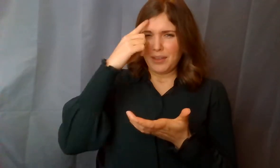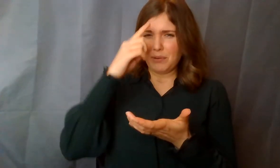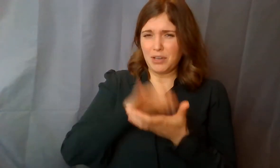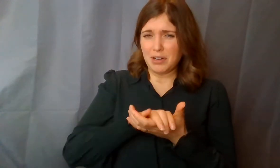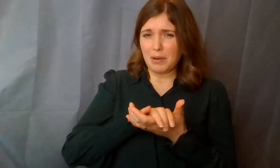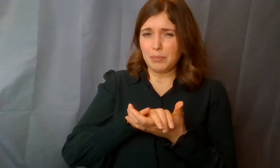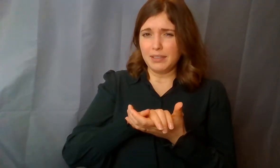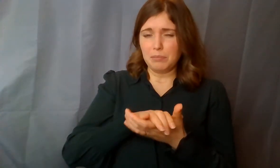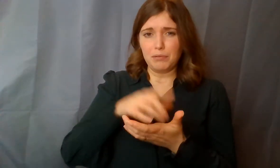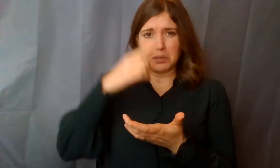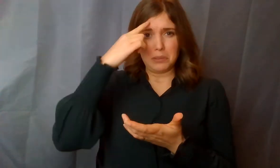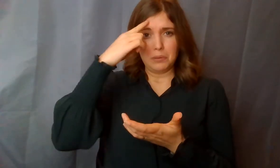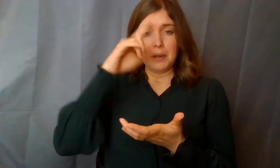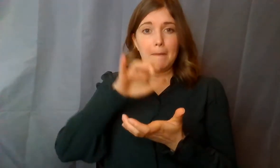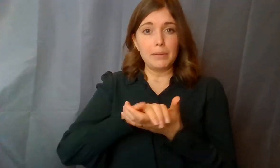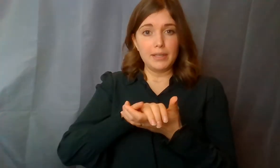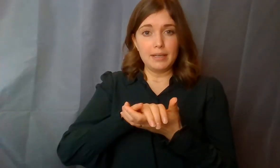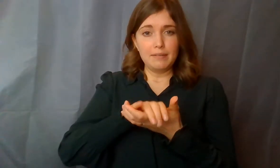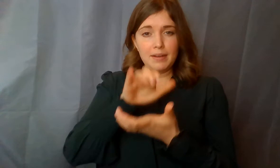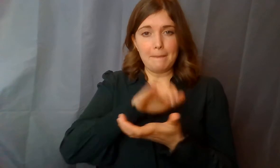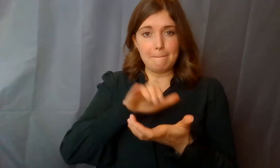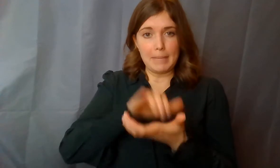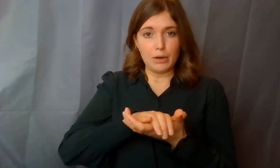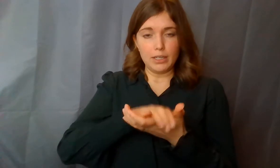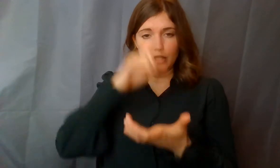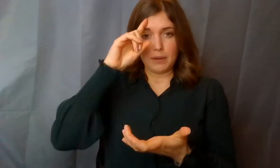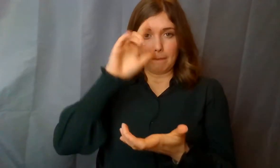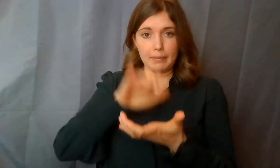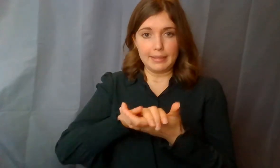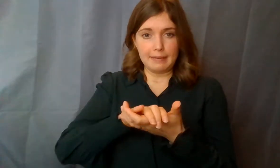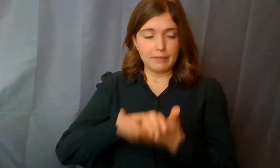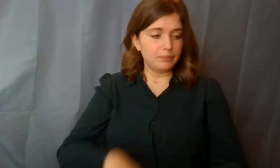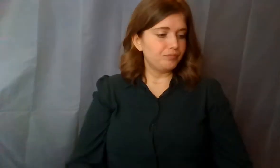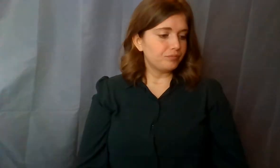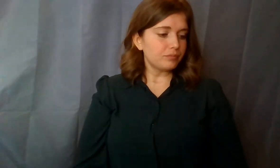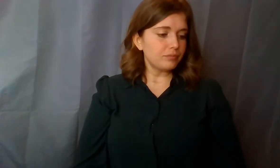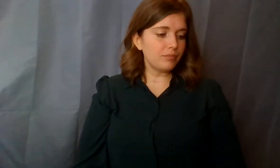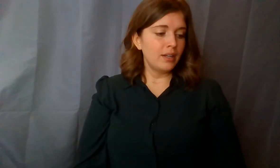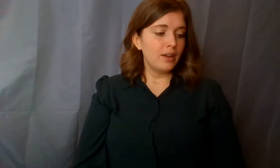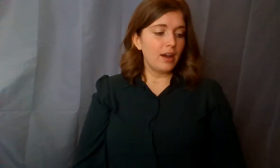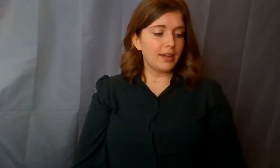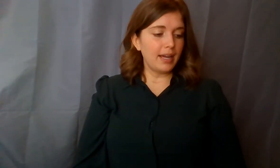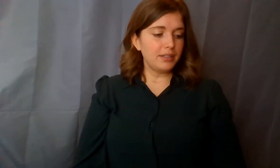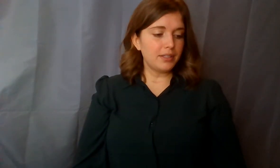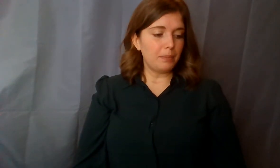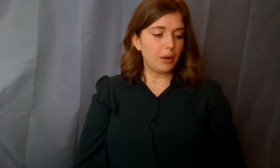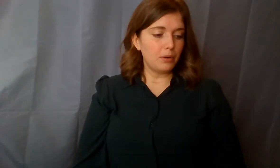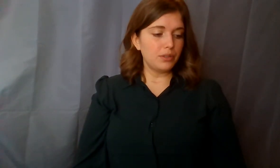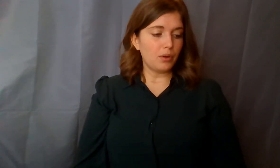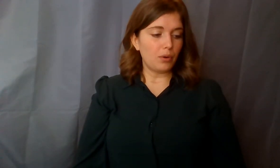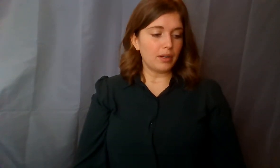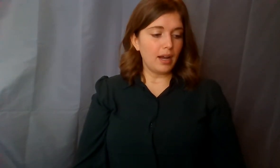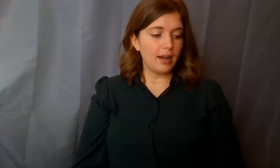think we've talked about believe before too. Believe, marriage, believe. Against, oppose, or